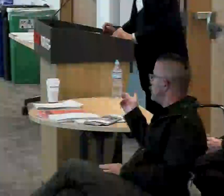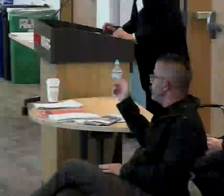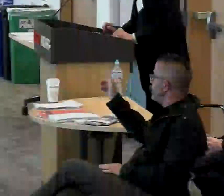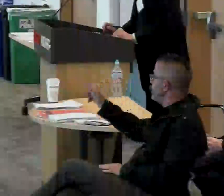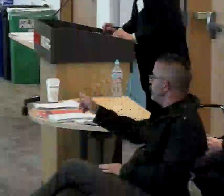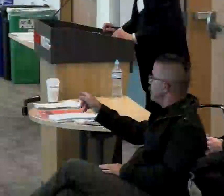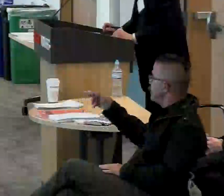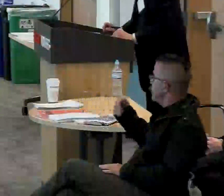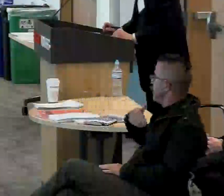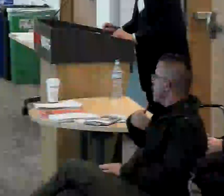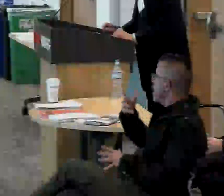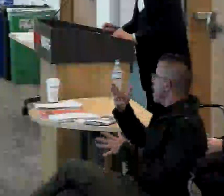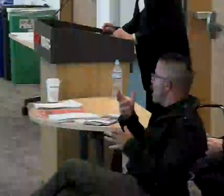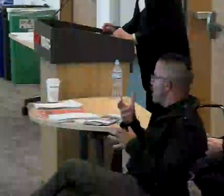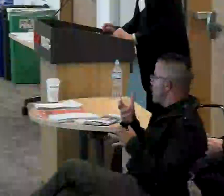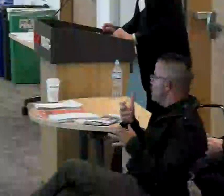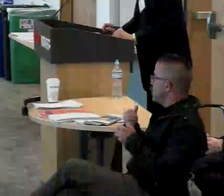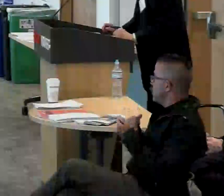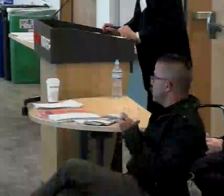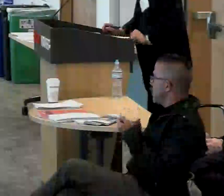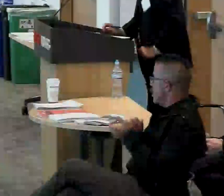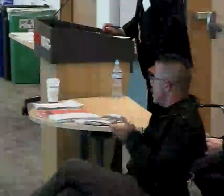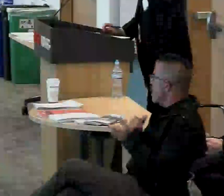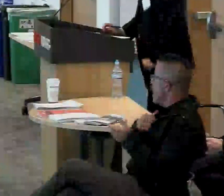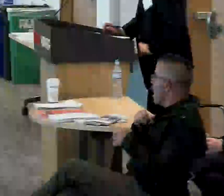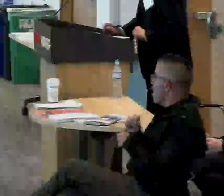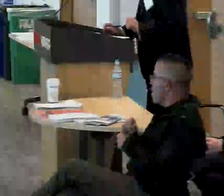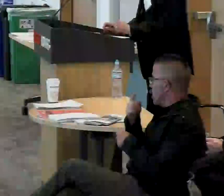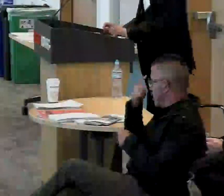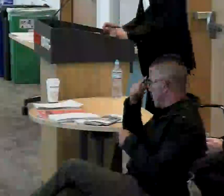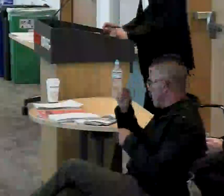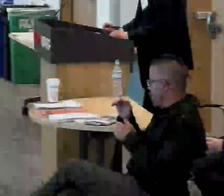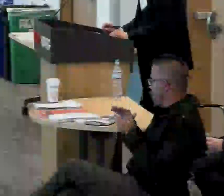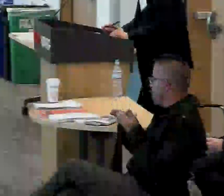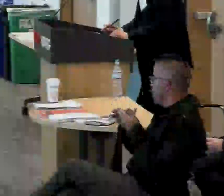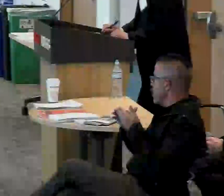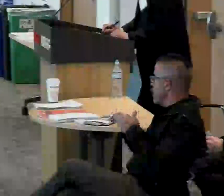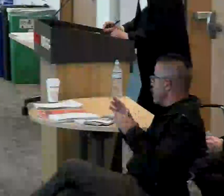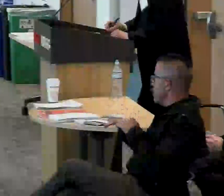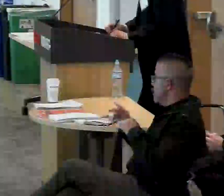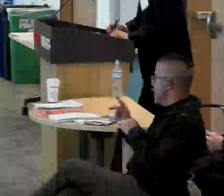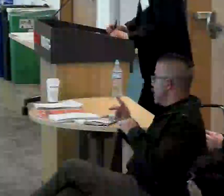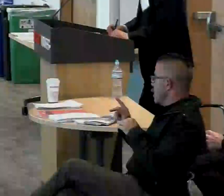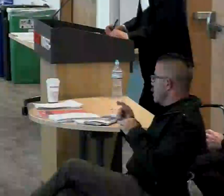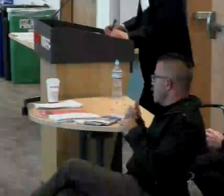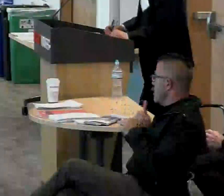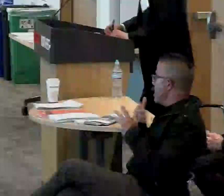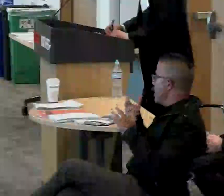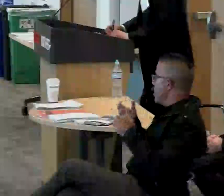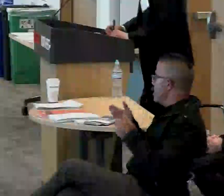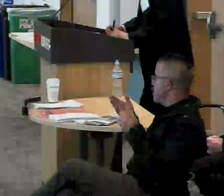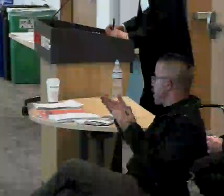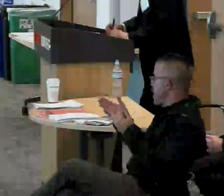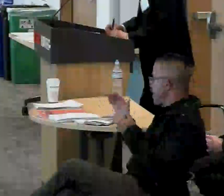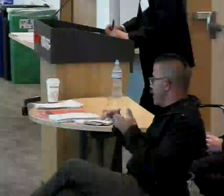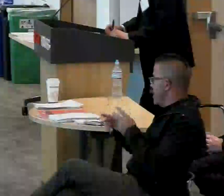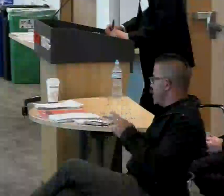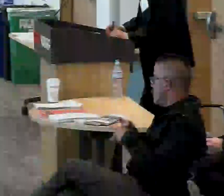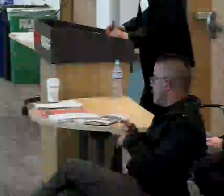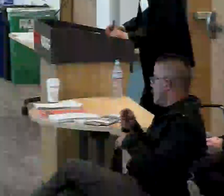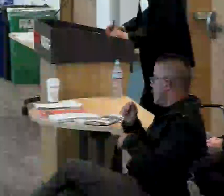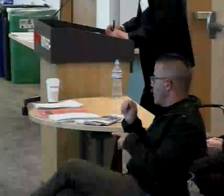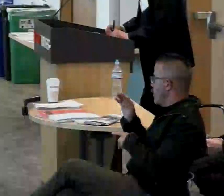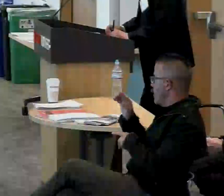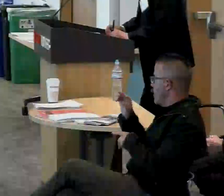I'd like to echo his comments. I work for a community bank, and I'd like to offer ABLE accounts, but it